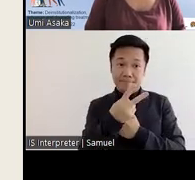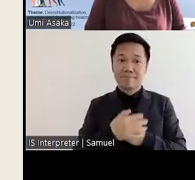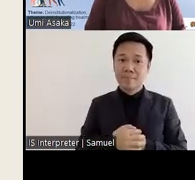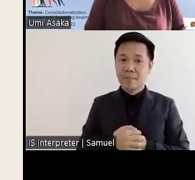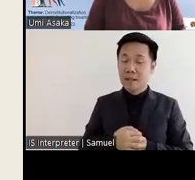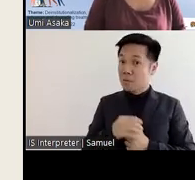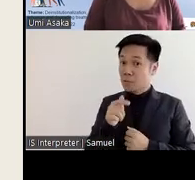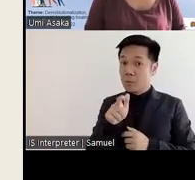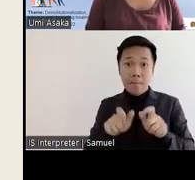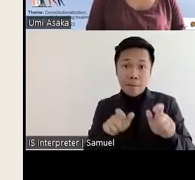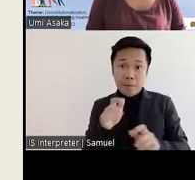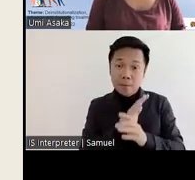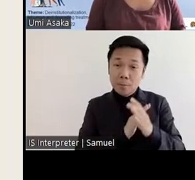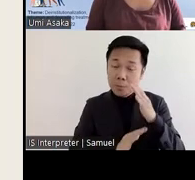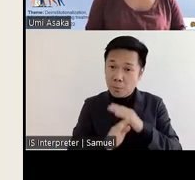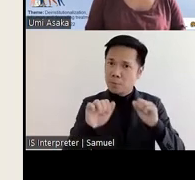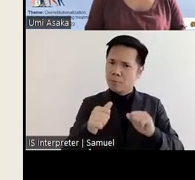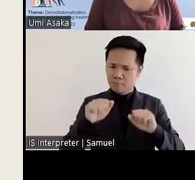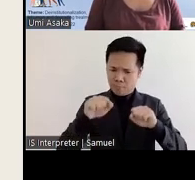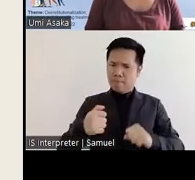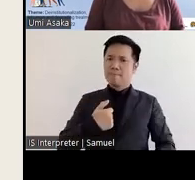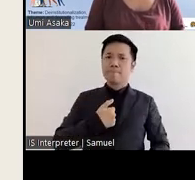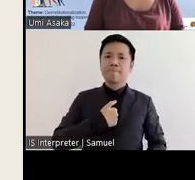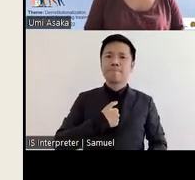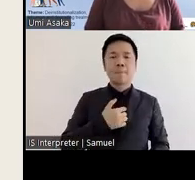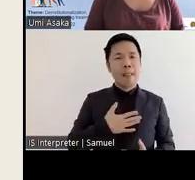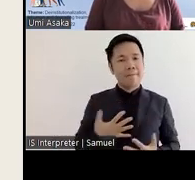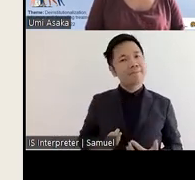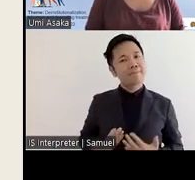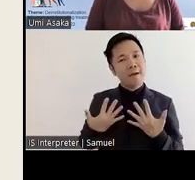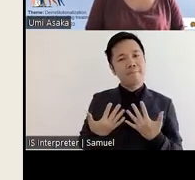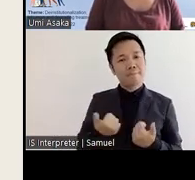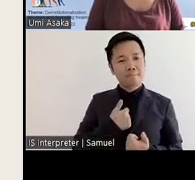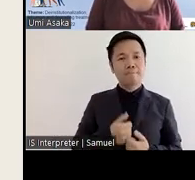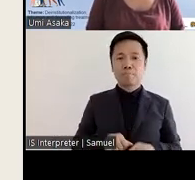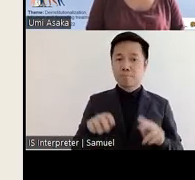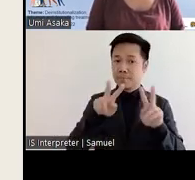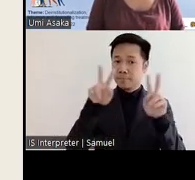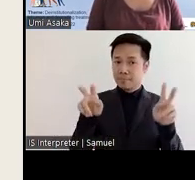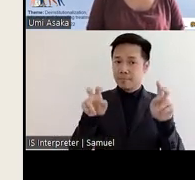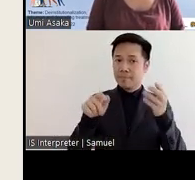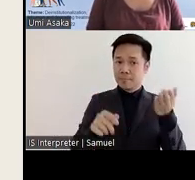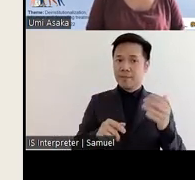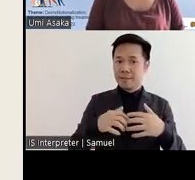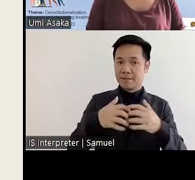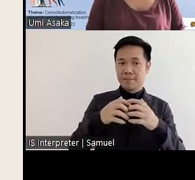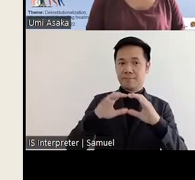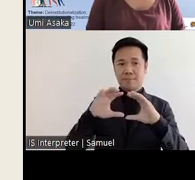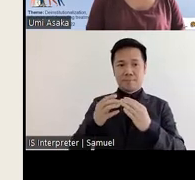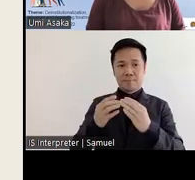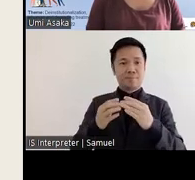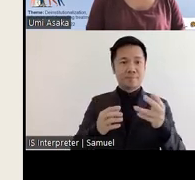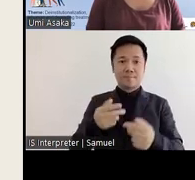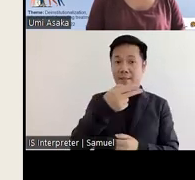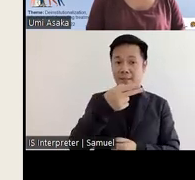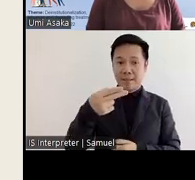the community. They formed a national-wide organization called Japan Council on Independent Living Center.